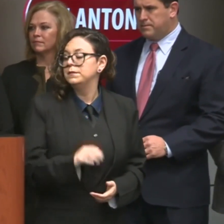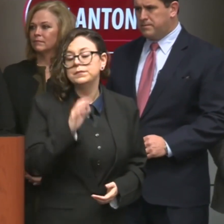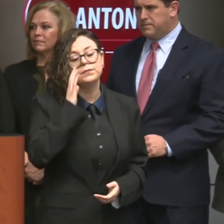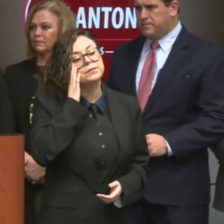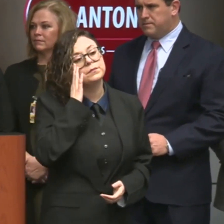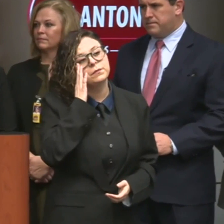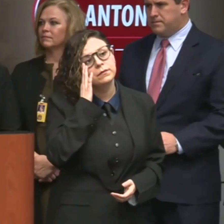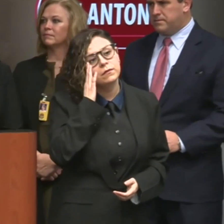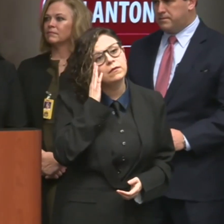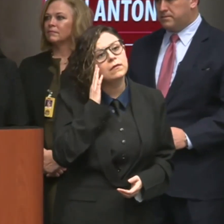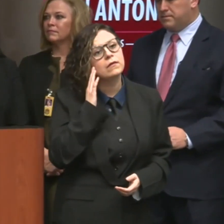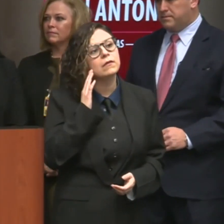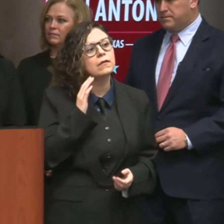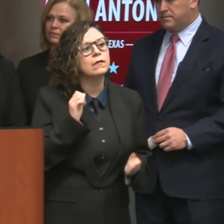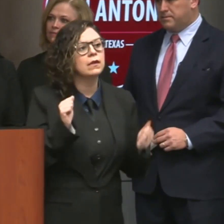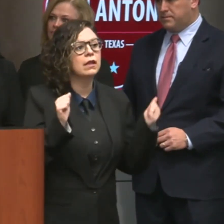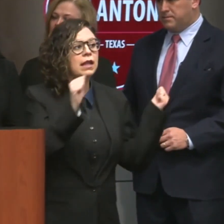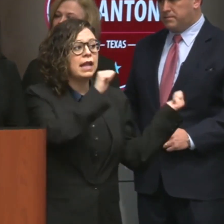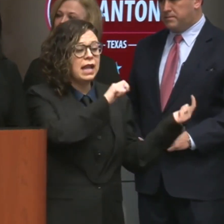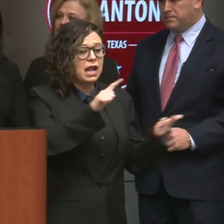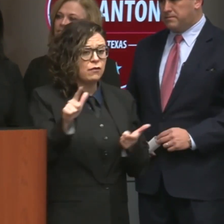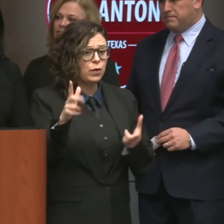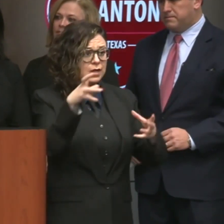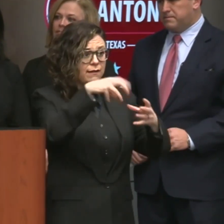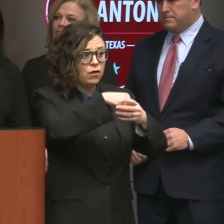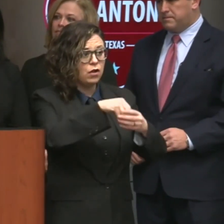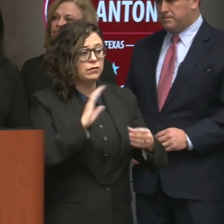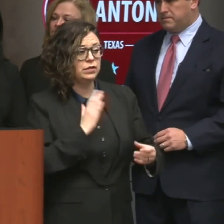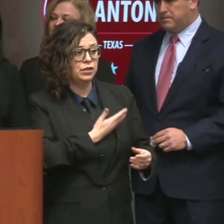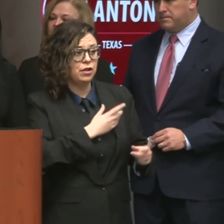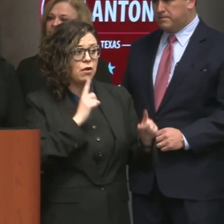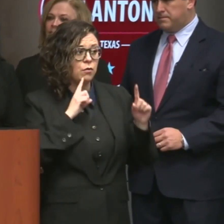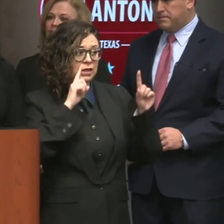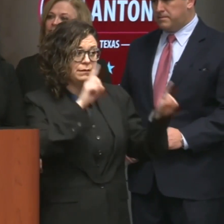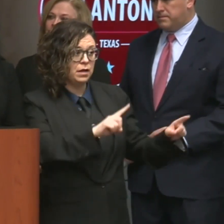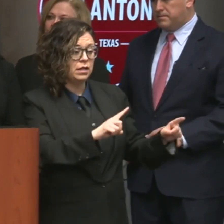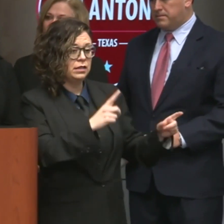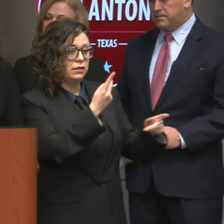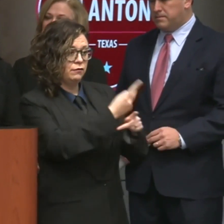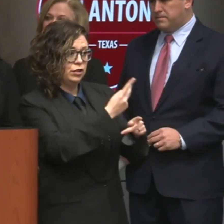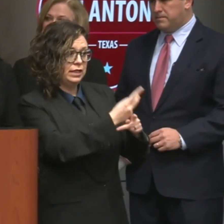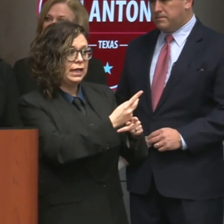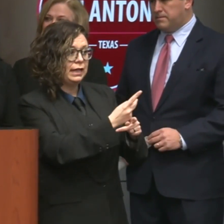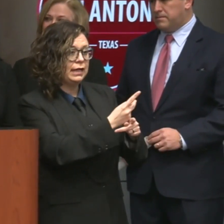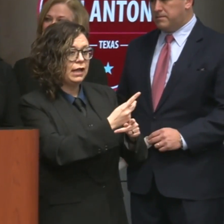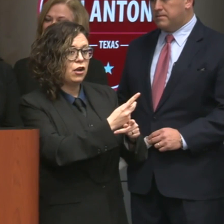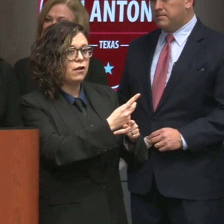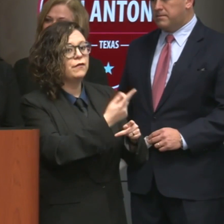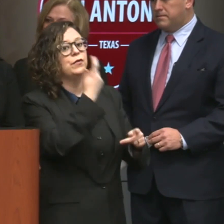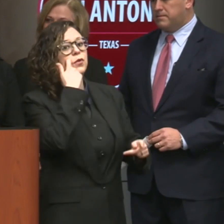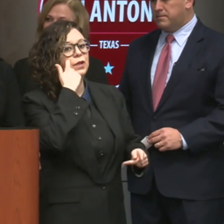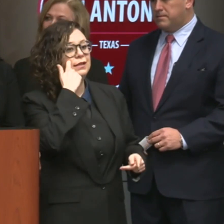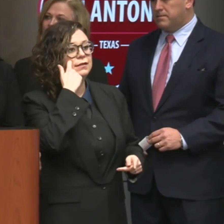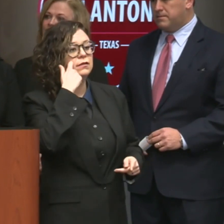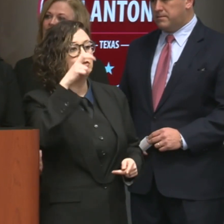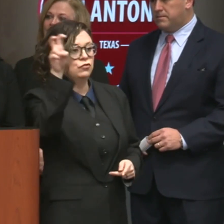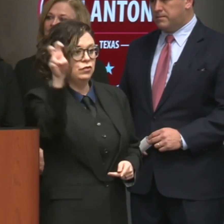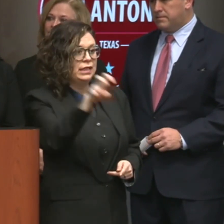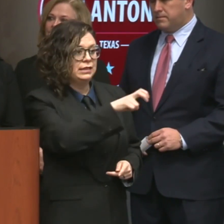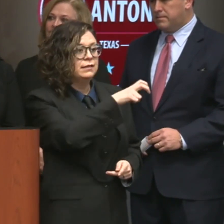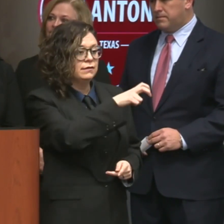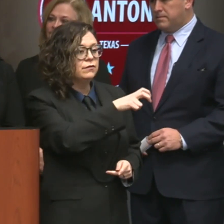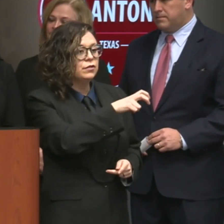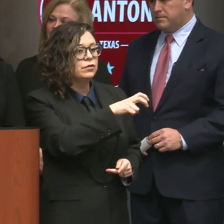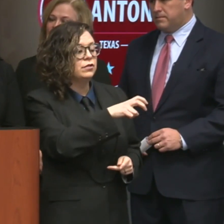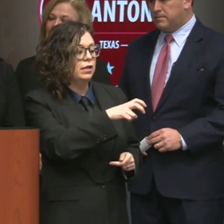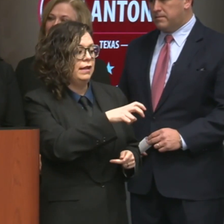So everyone who's involved in the response to take care of both the passengers who's come in and the passengers who have come